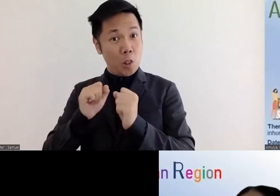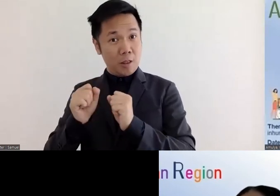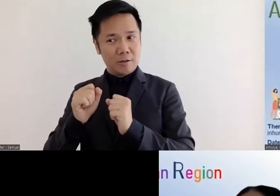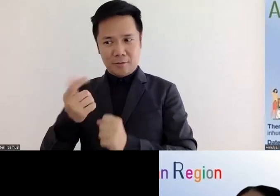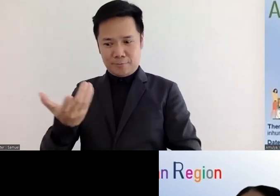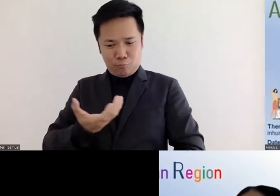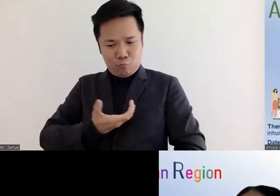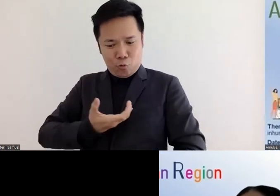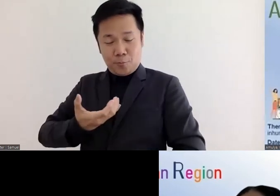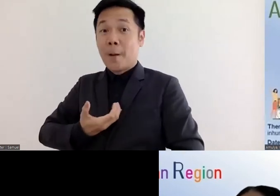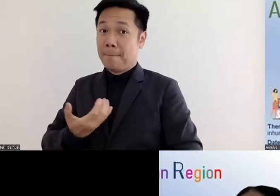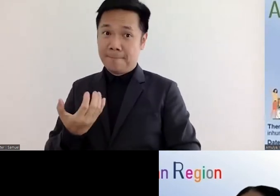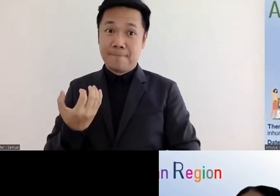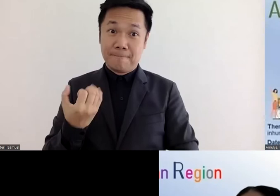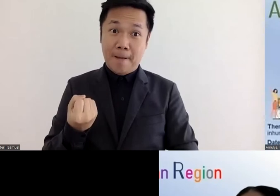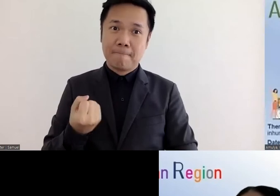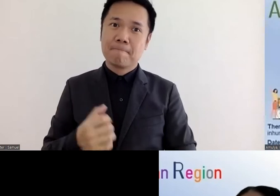game.